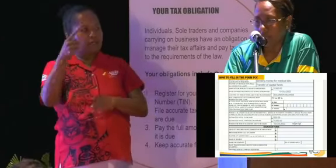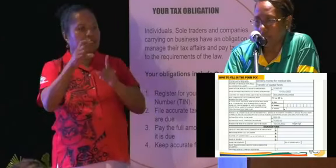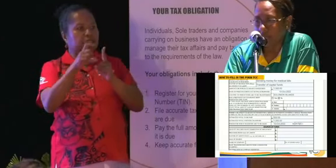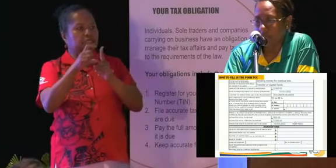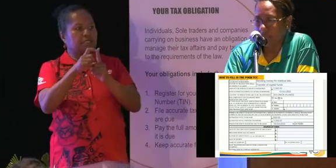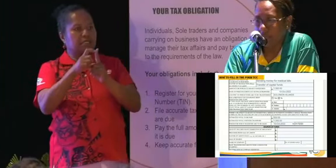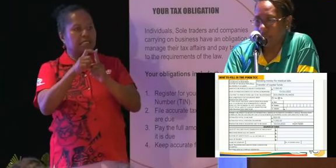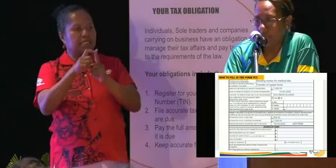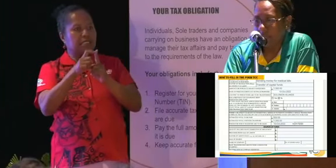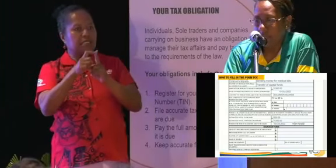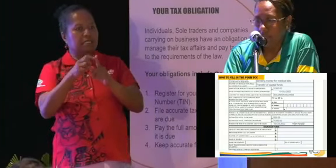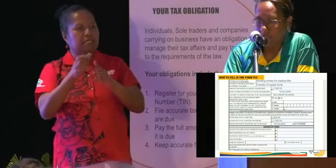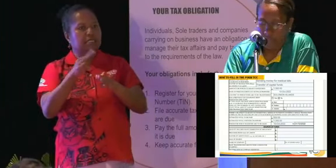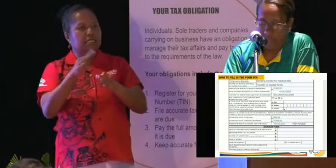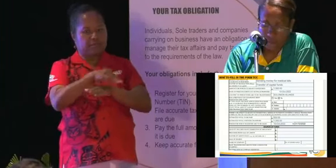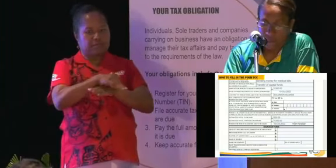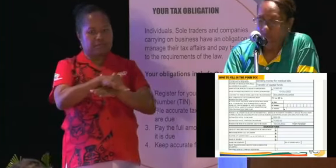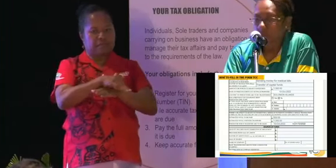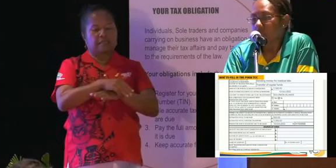2022.